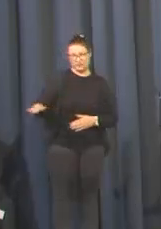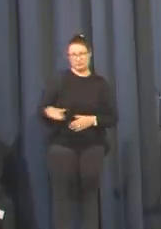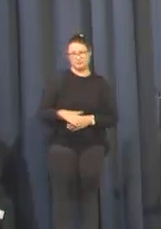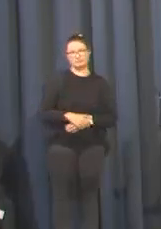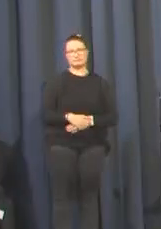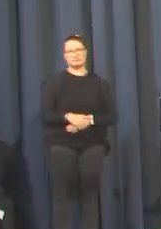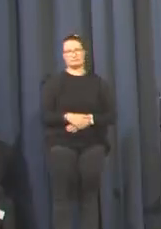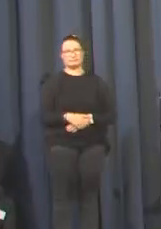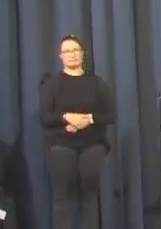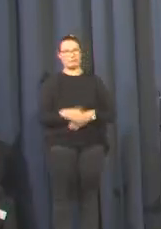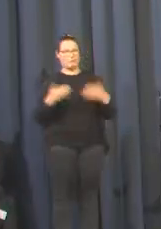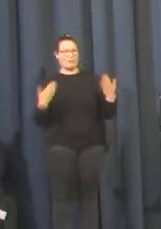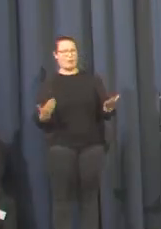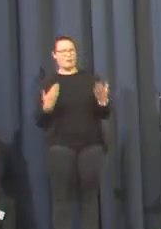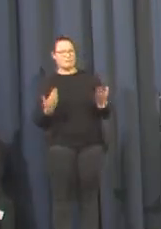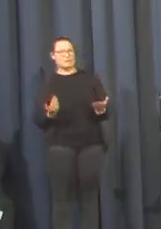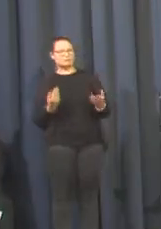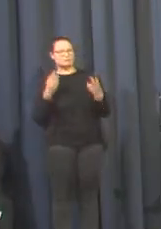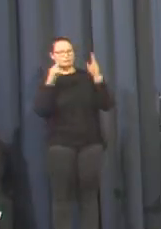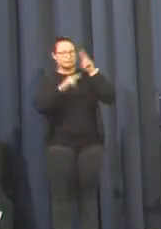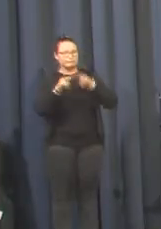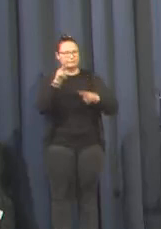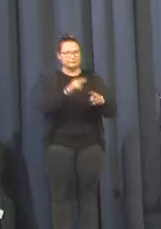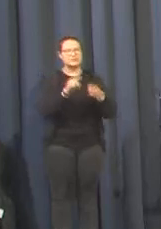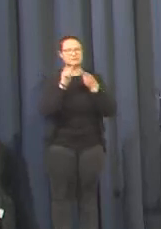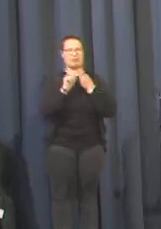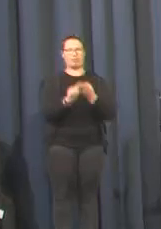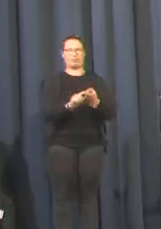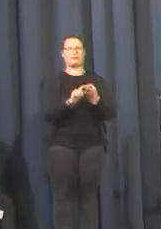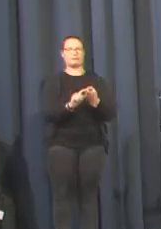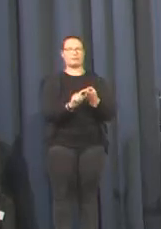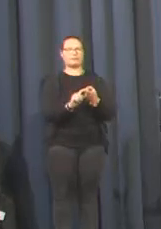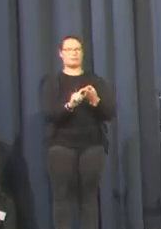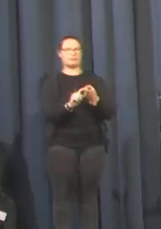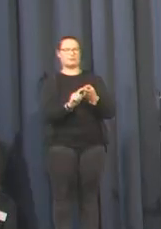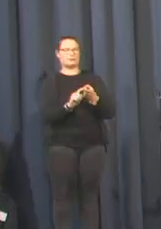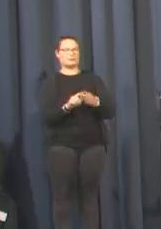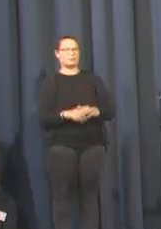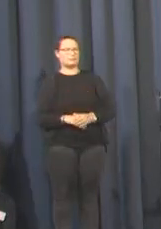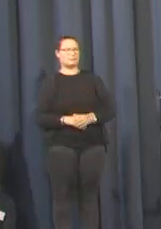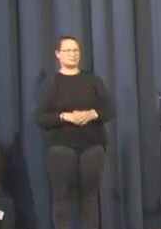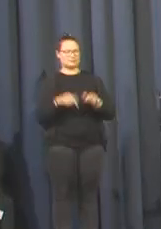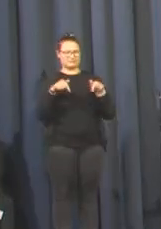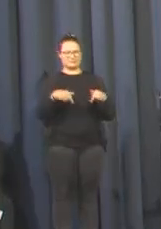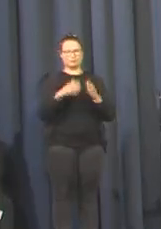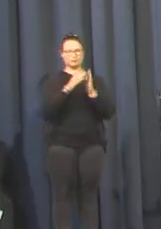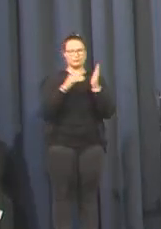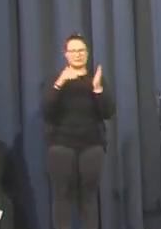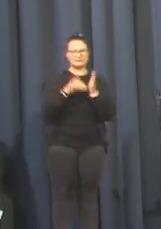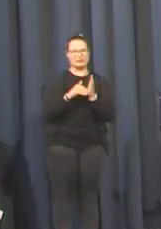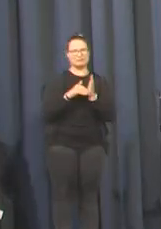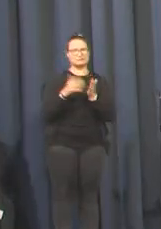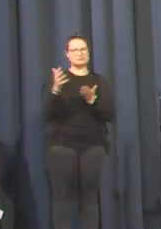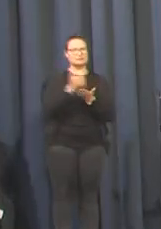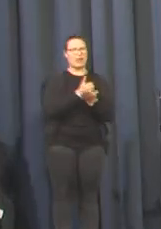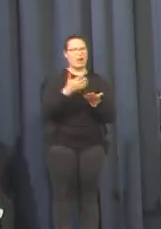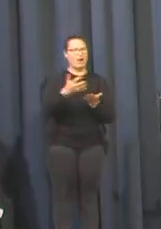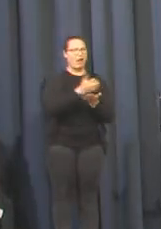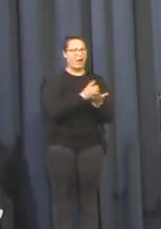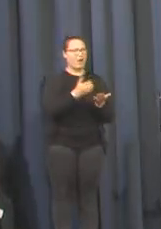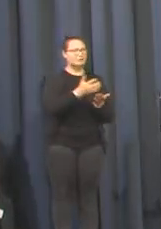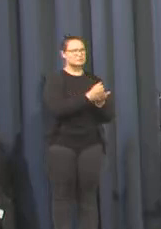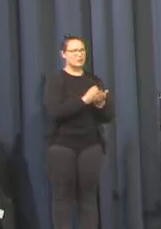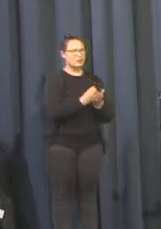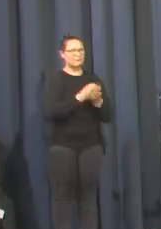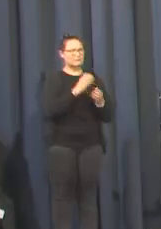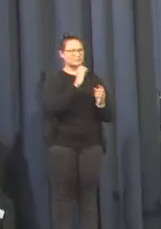at that. And as I also said, we don't have really good data sources in New Zealand. We have none for the 0 to 5 years